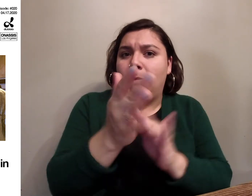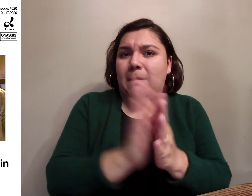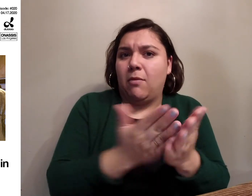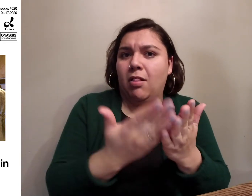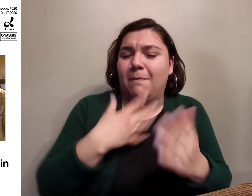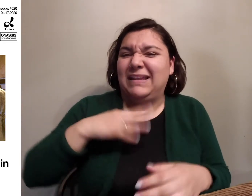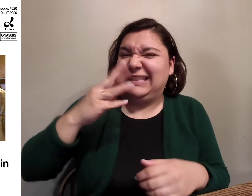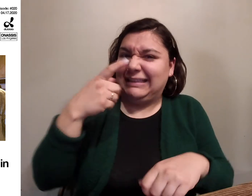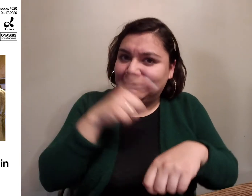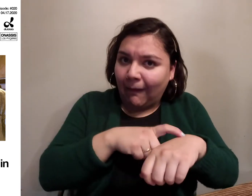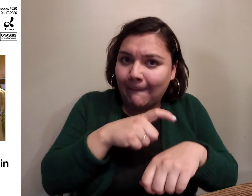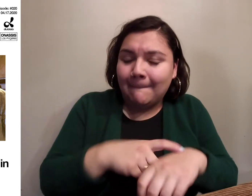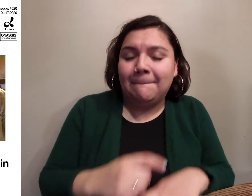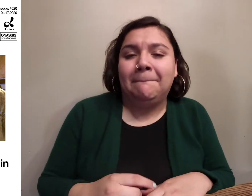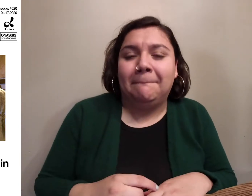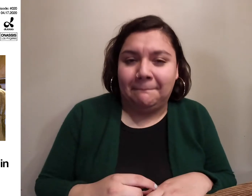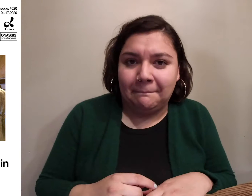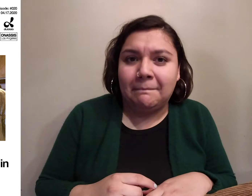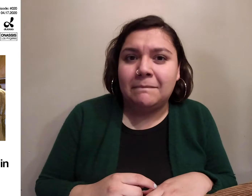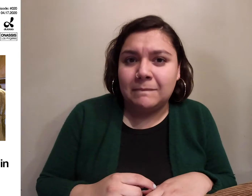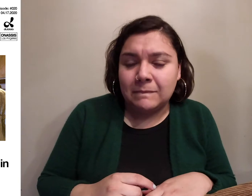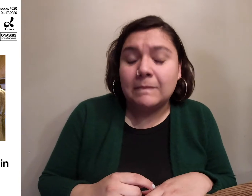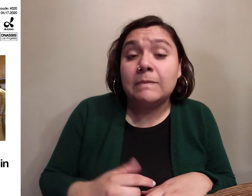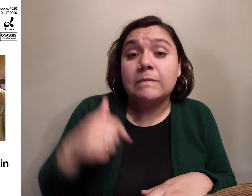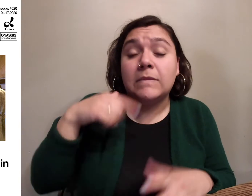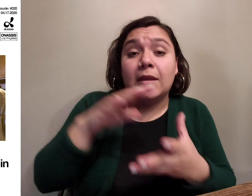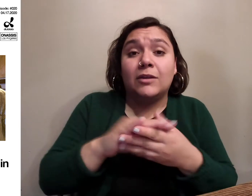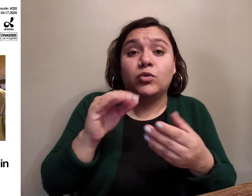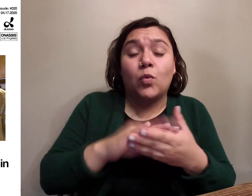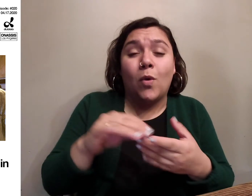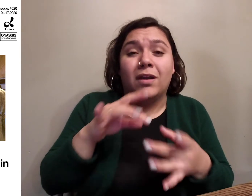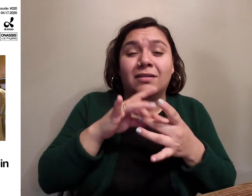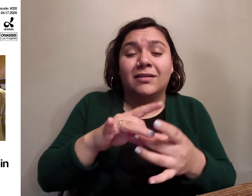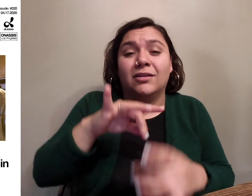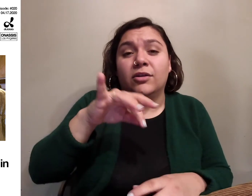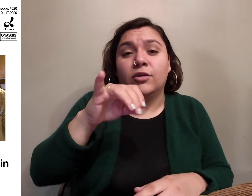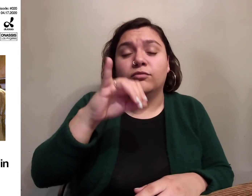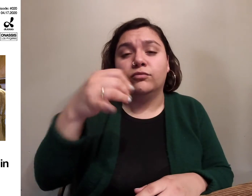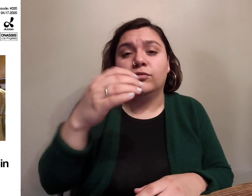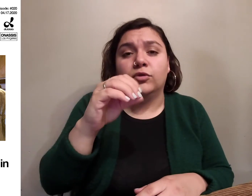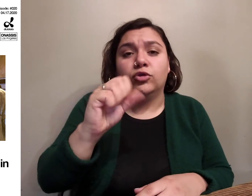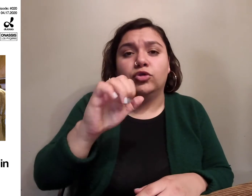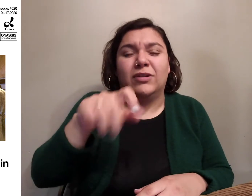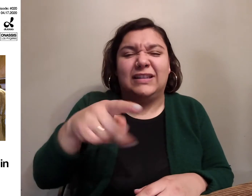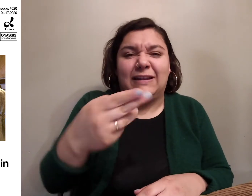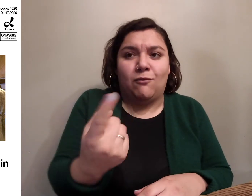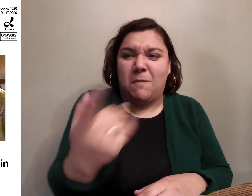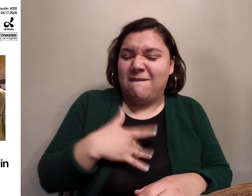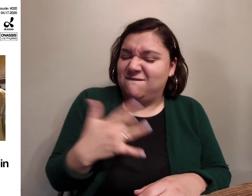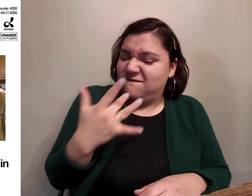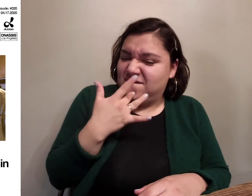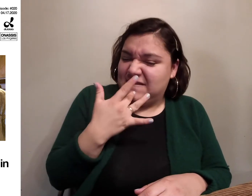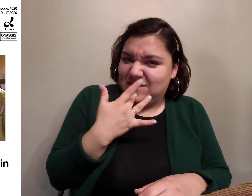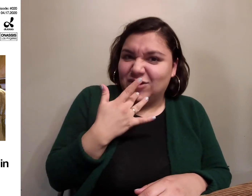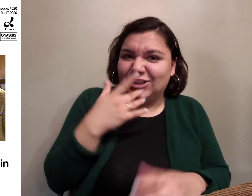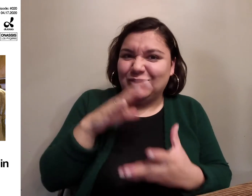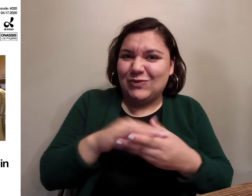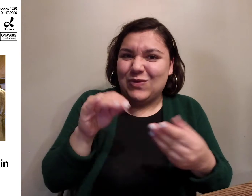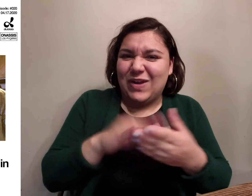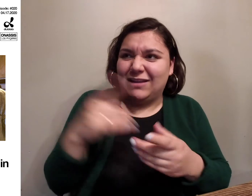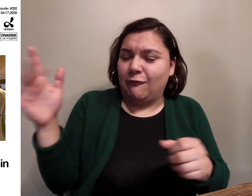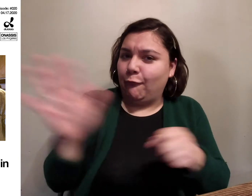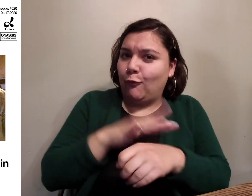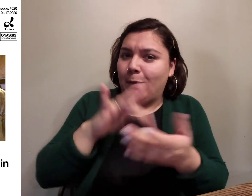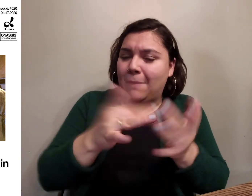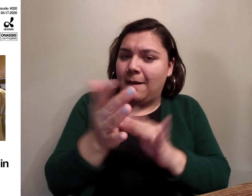on, and this is the story of Joseph, and it's actually one of my very, very, very favorite stories in the entire Bible because it's all about the